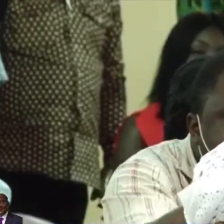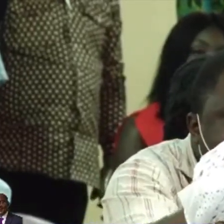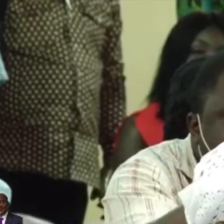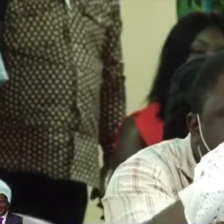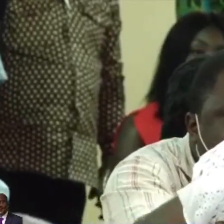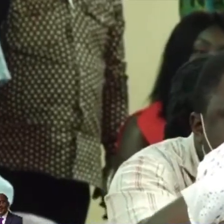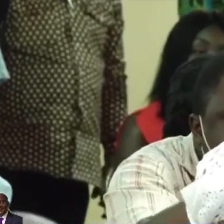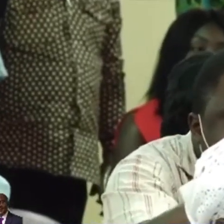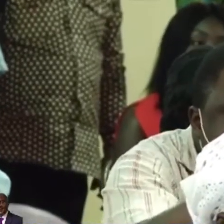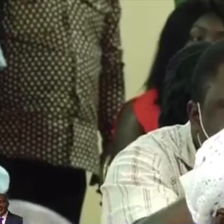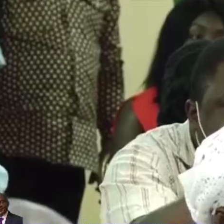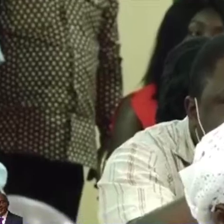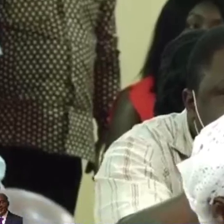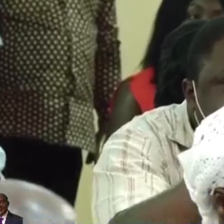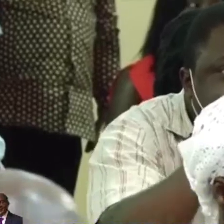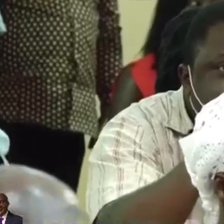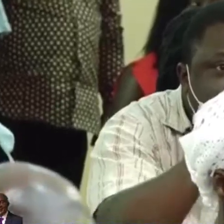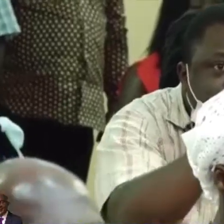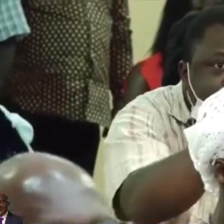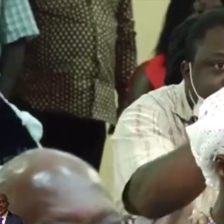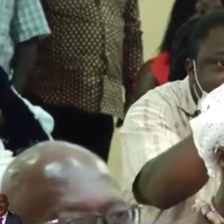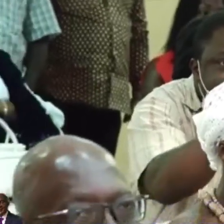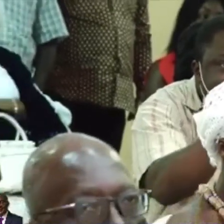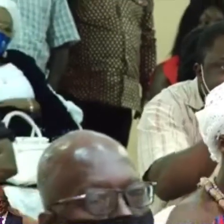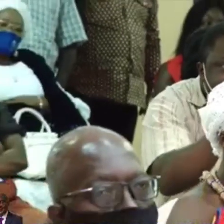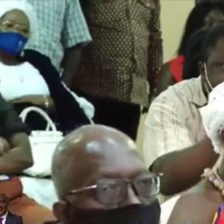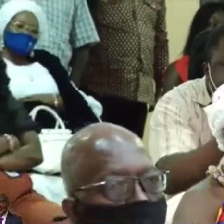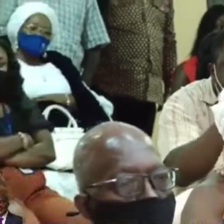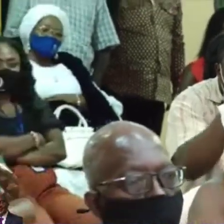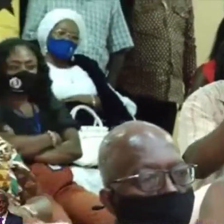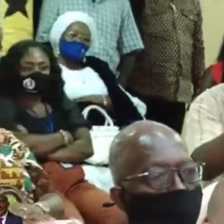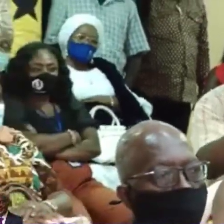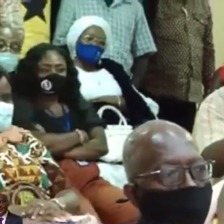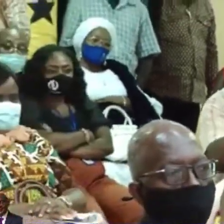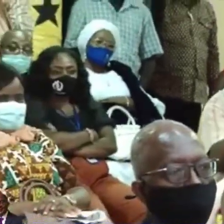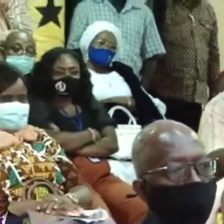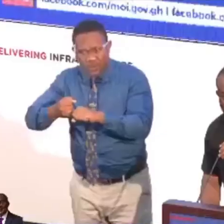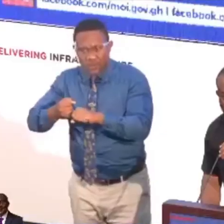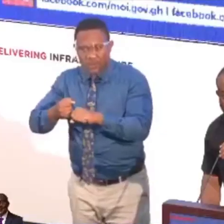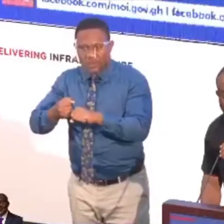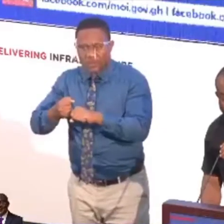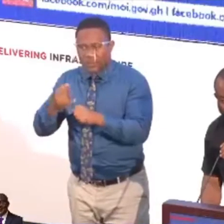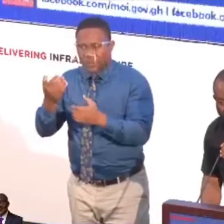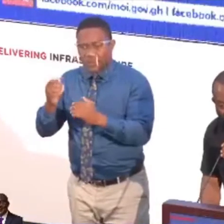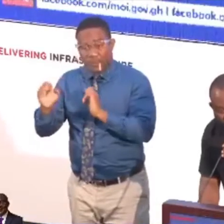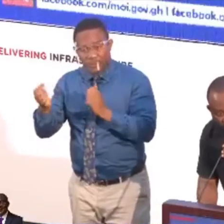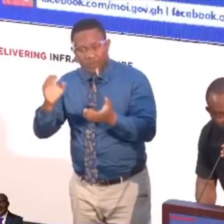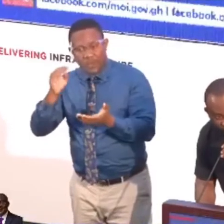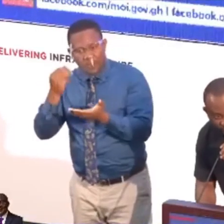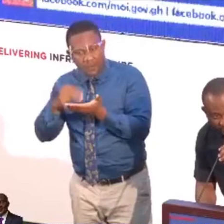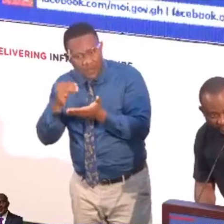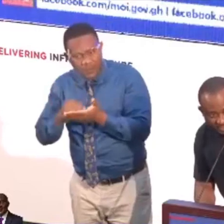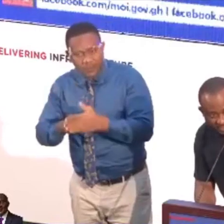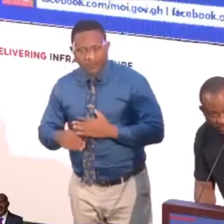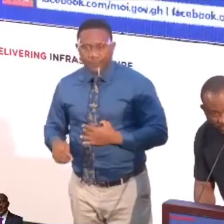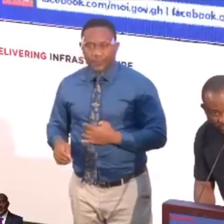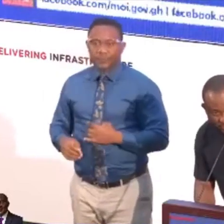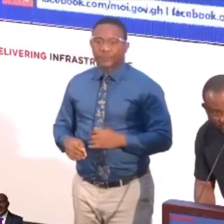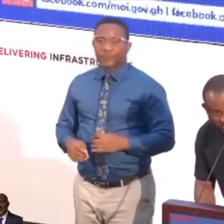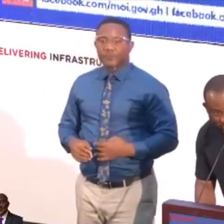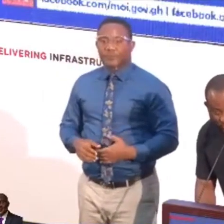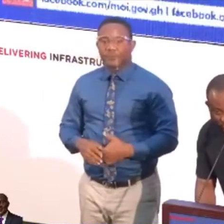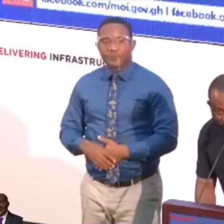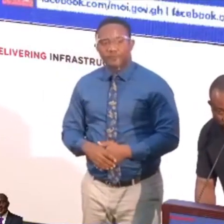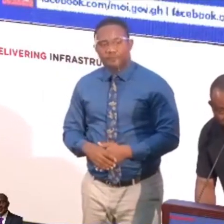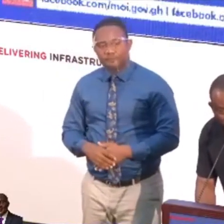development of these structures in terms of project implementation, evaluation, and monitoring? Thank you. Thank you very much. I recognize